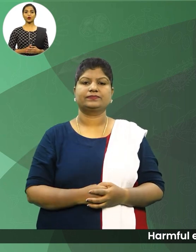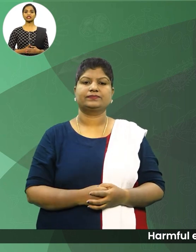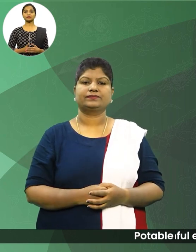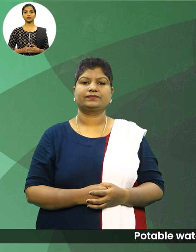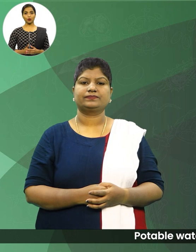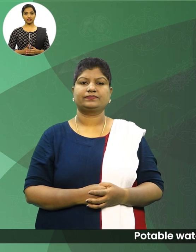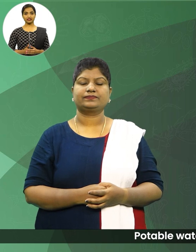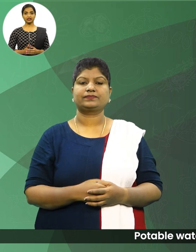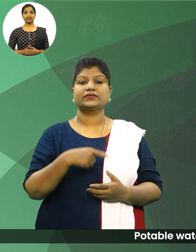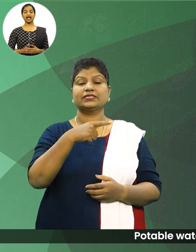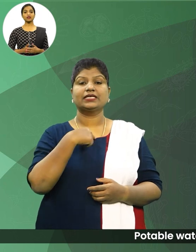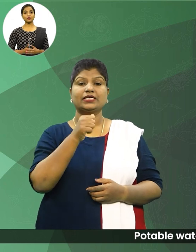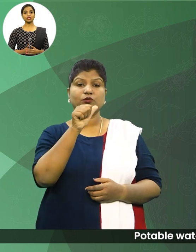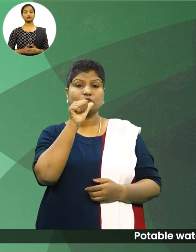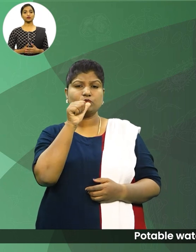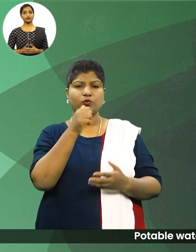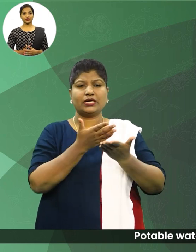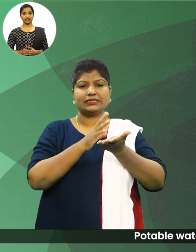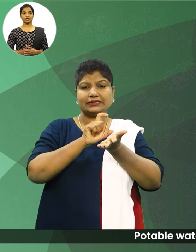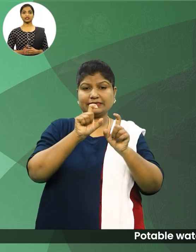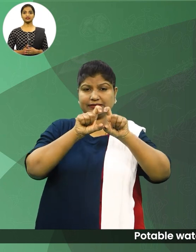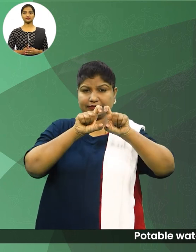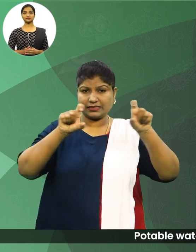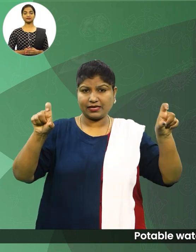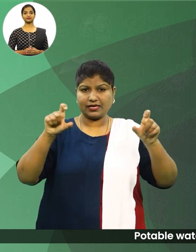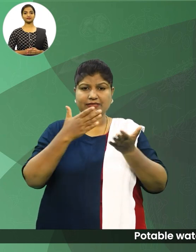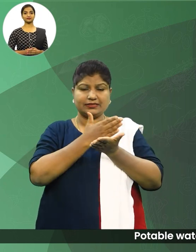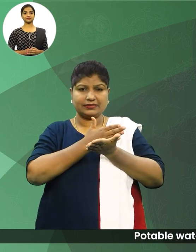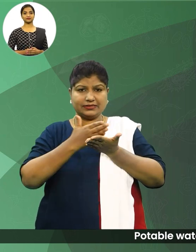Potable water and water purification